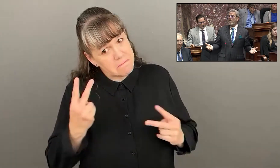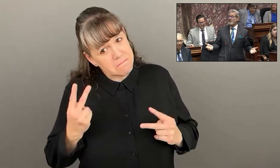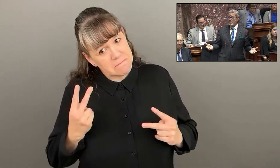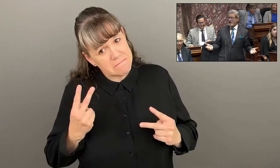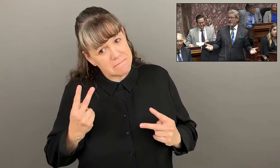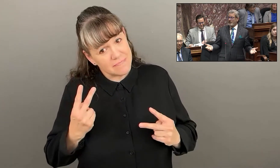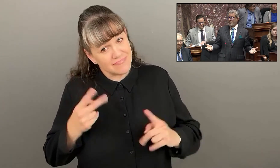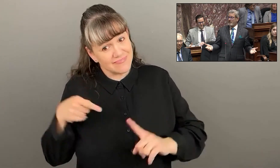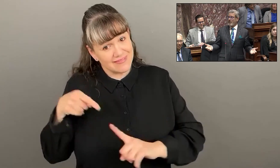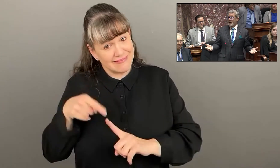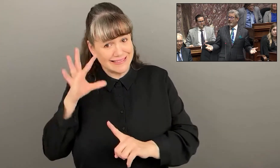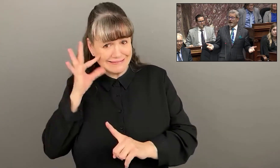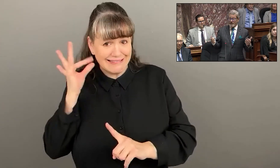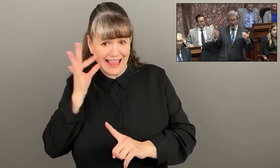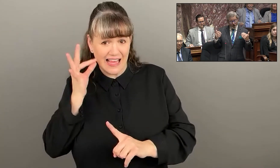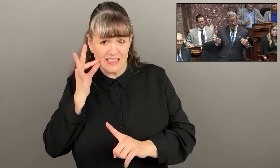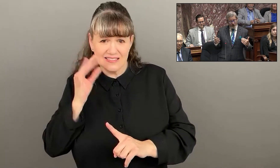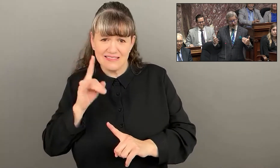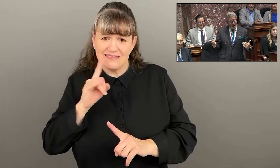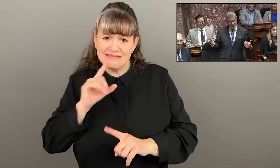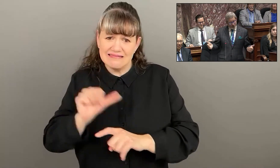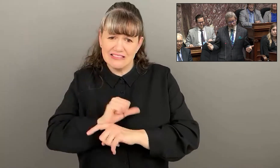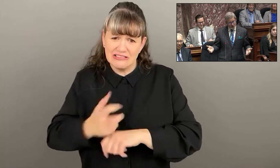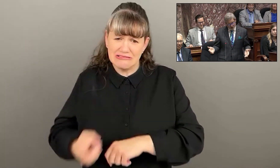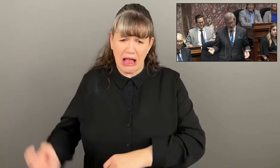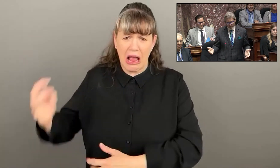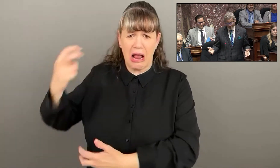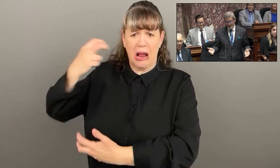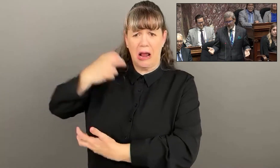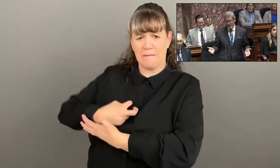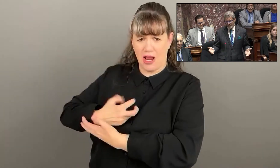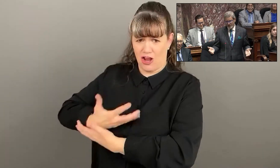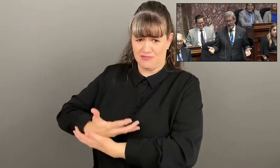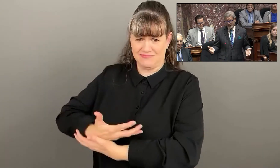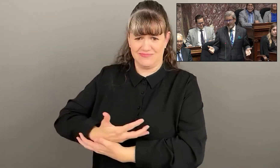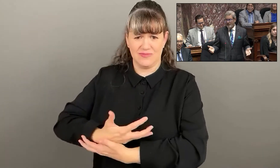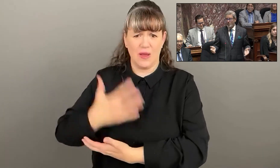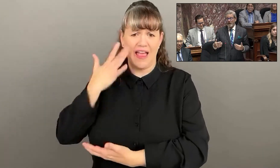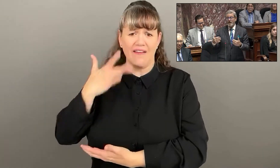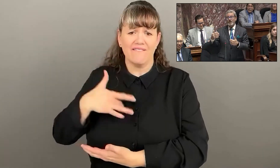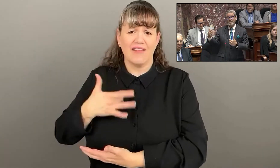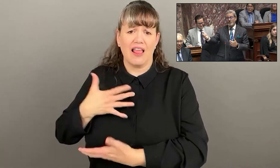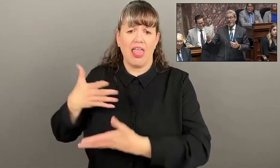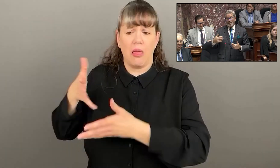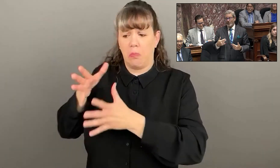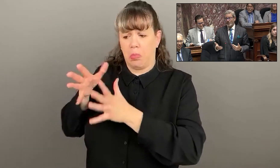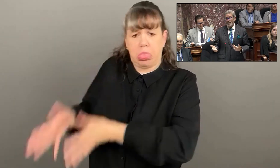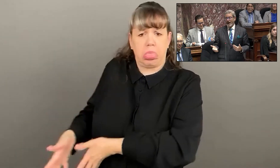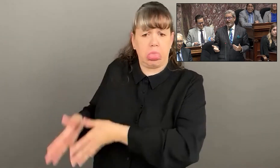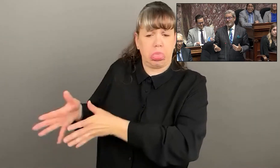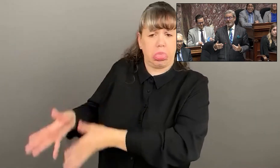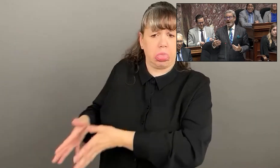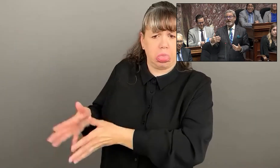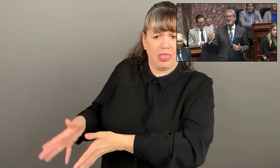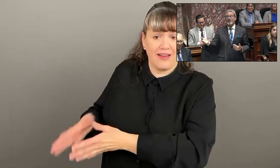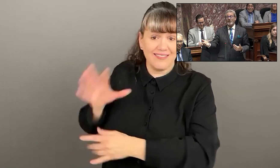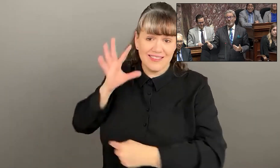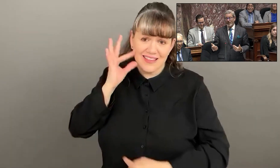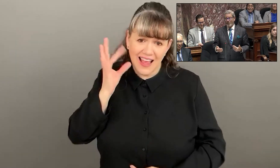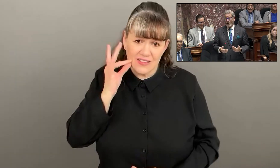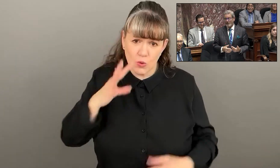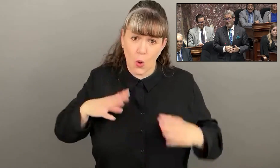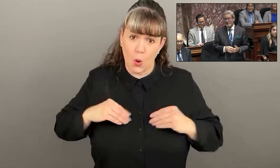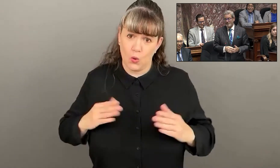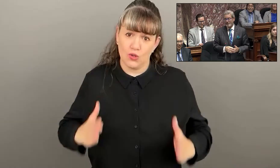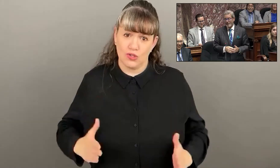my arms because it felt abandoned. As all cat owners know, we do not own the cats. The cats pick who